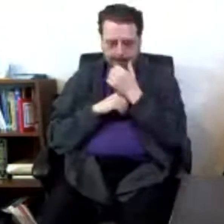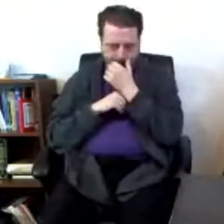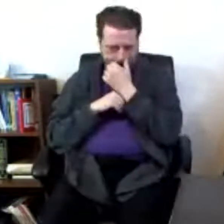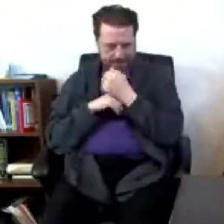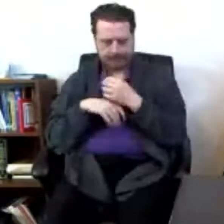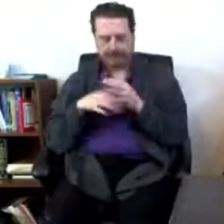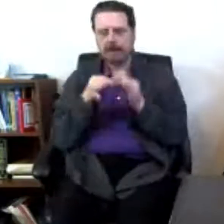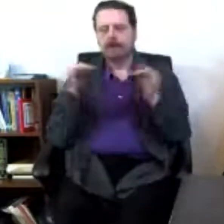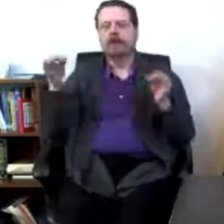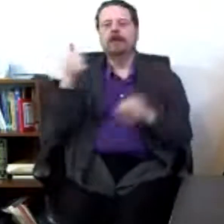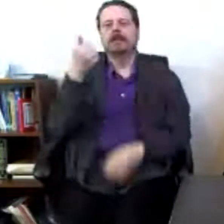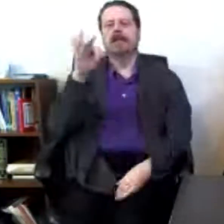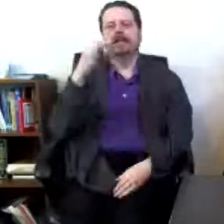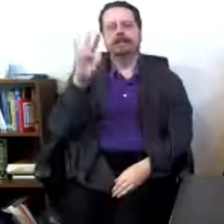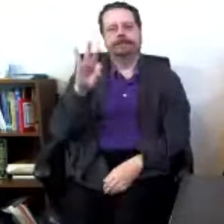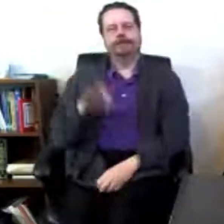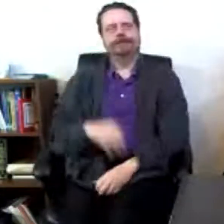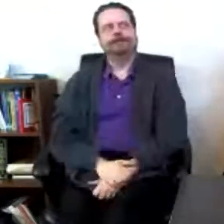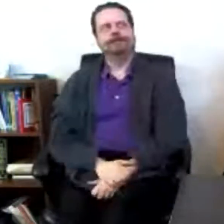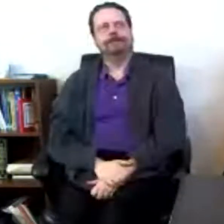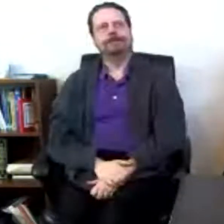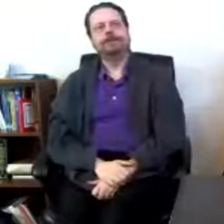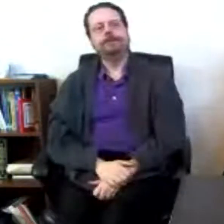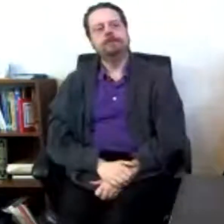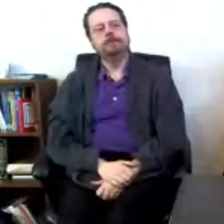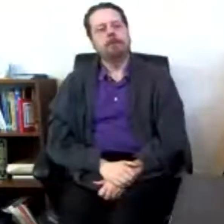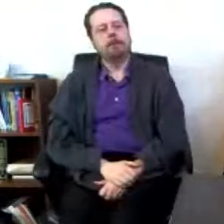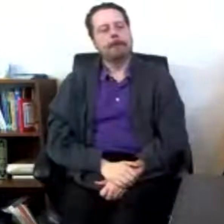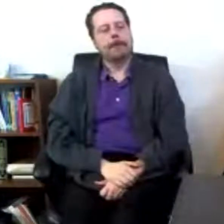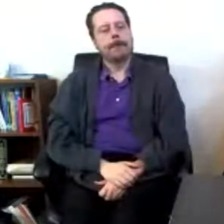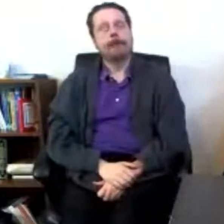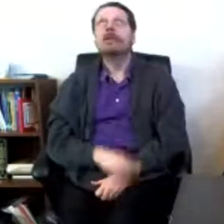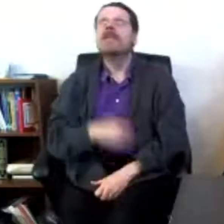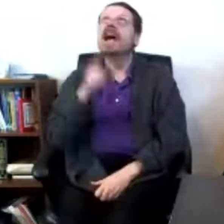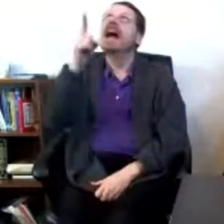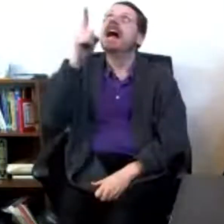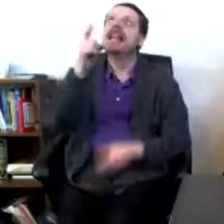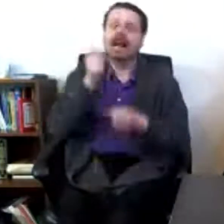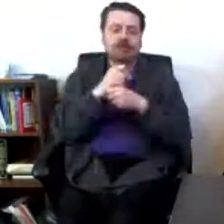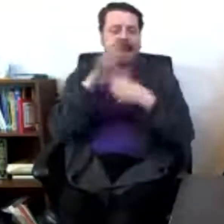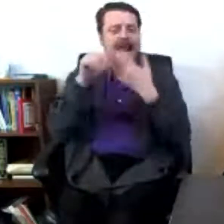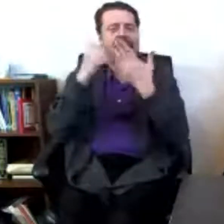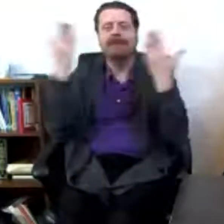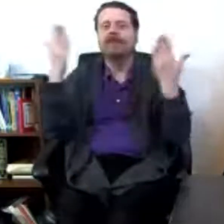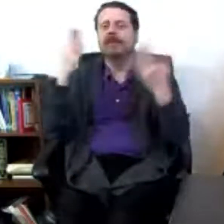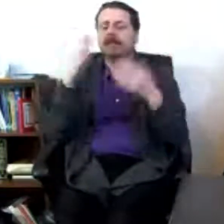Ayah number 19. Haven't you seen that Allah has created heavens and earth in truth?